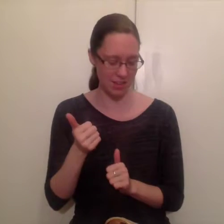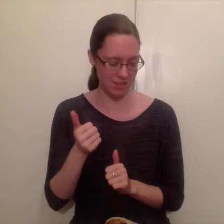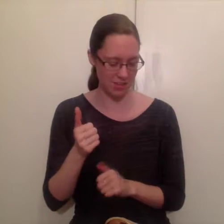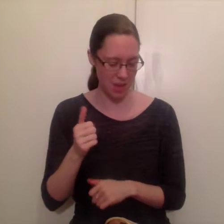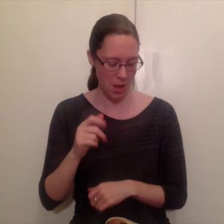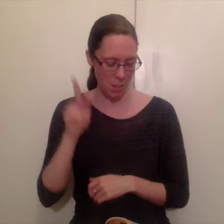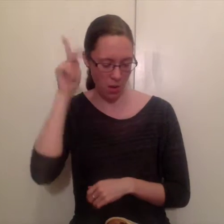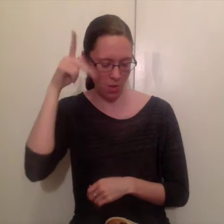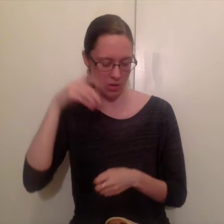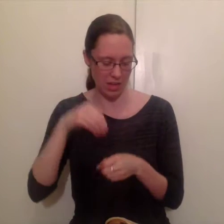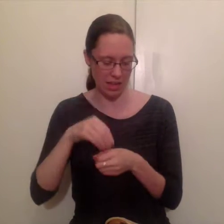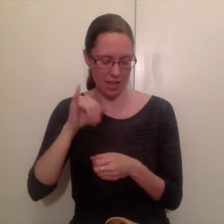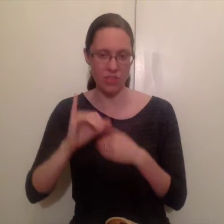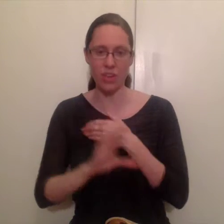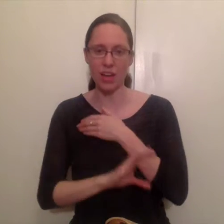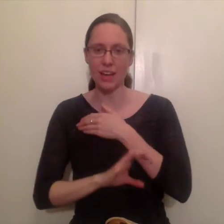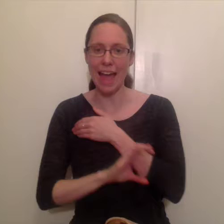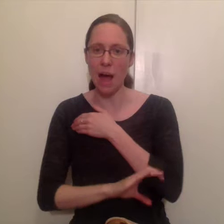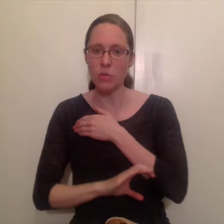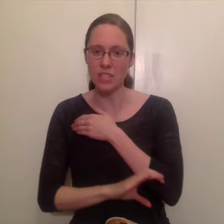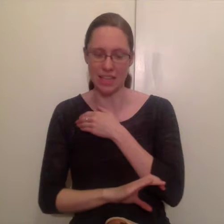finest pony in the county."